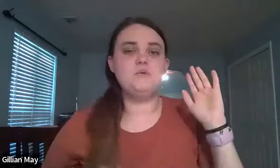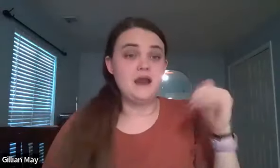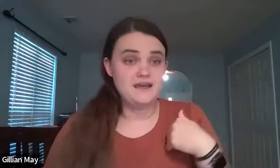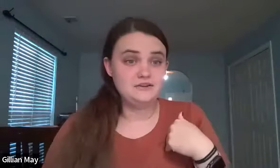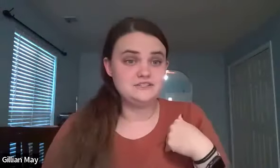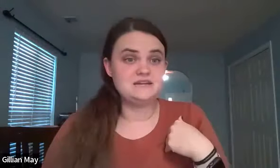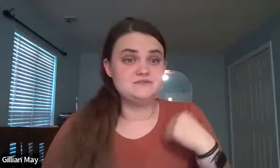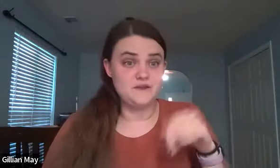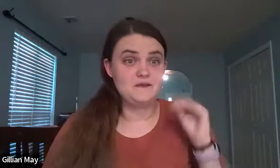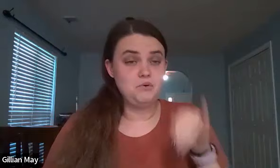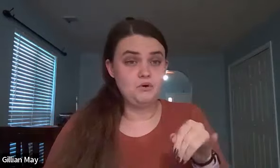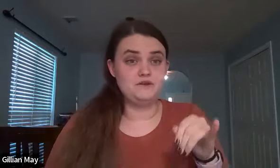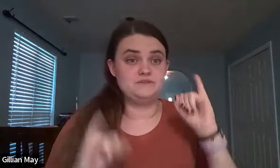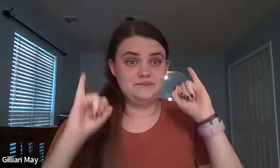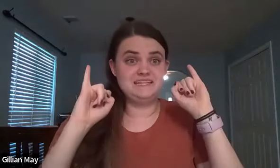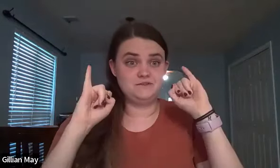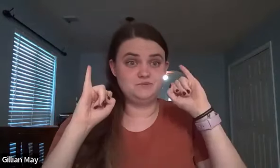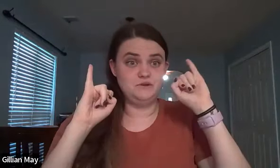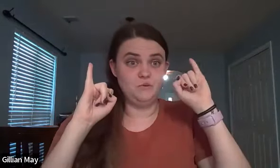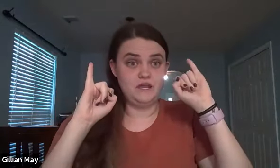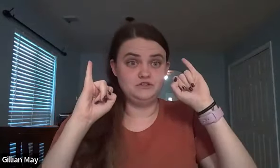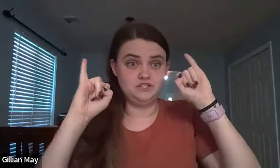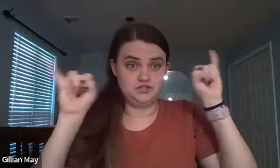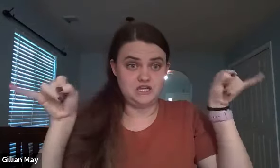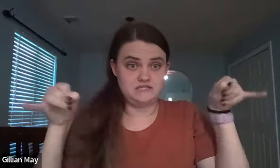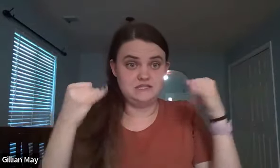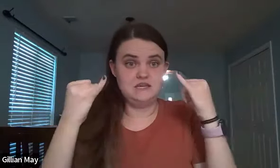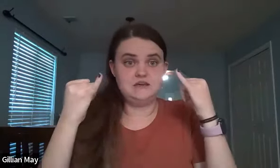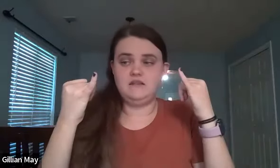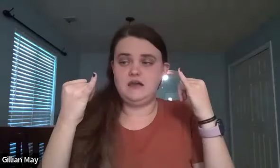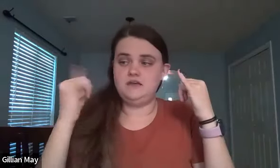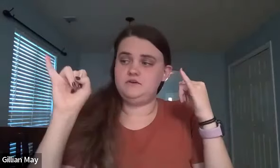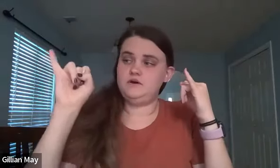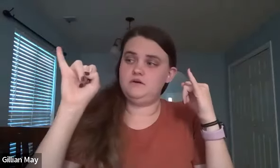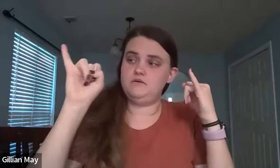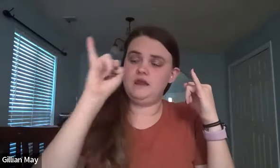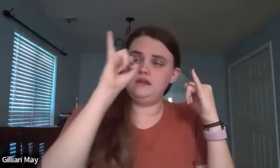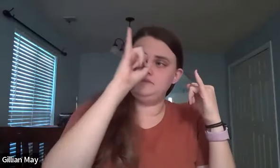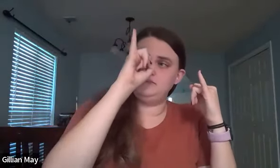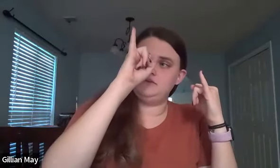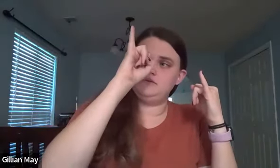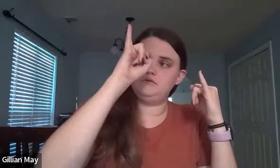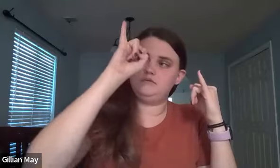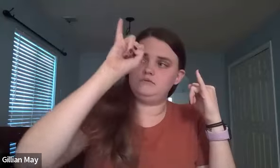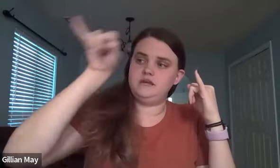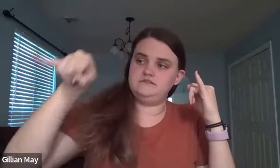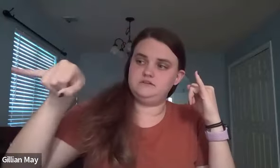when I learned it, it was very important. There was a big difference between the way you did your J's. Like the right-handed people would have to do